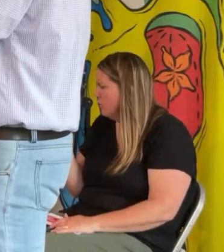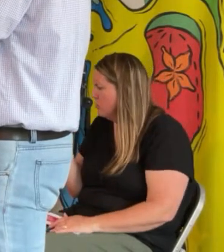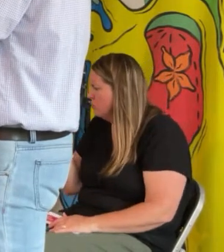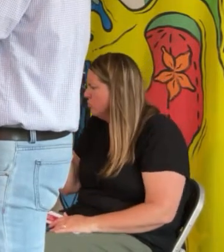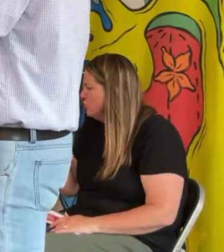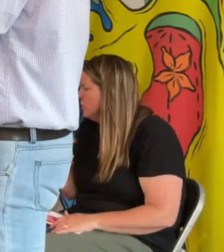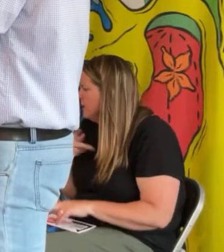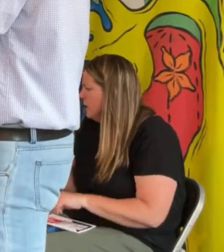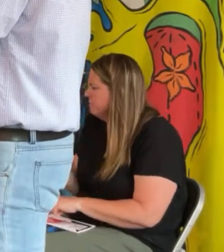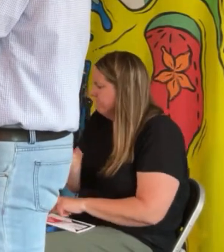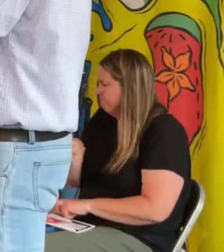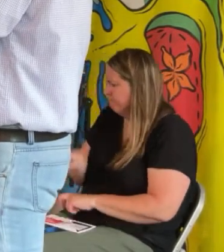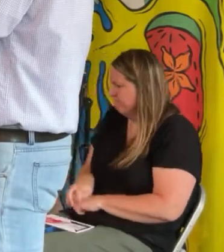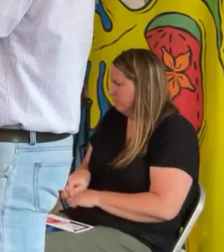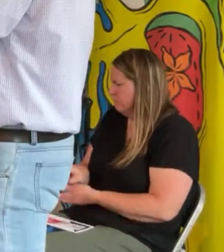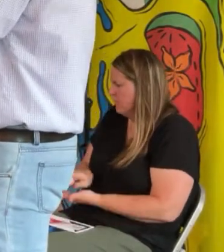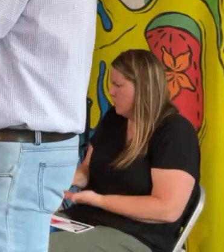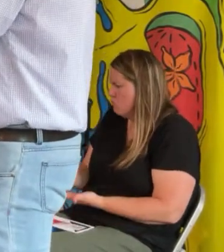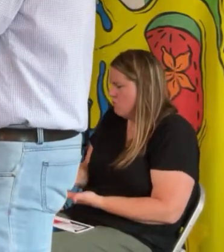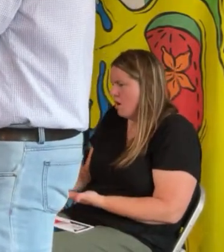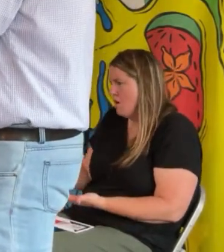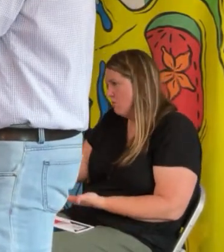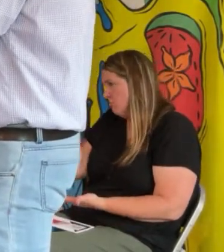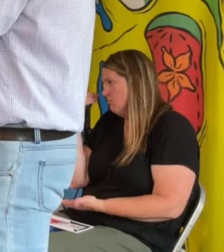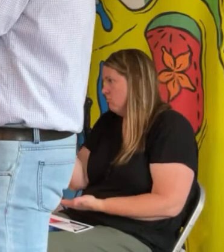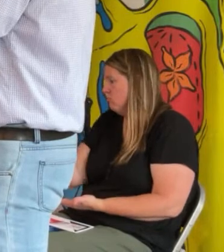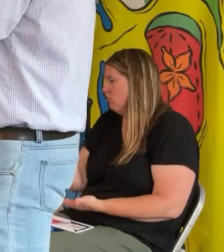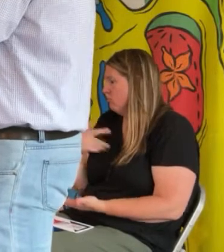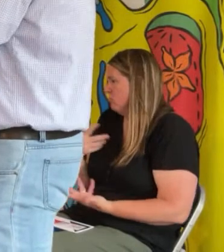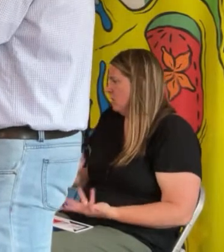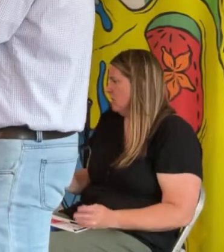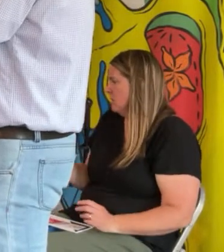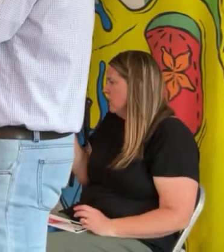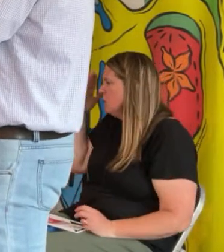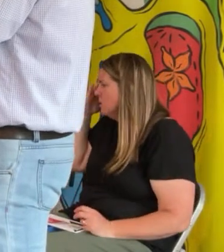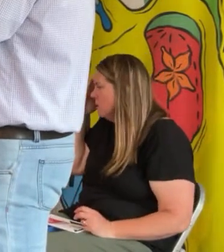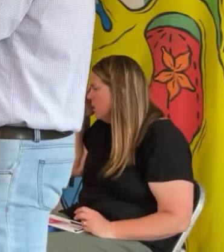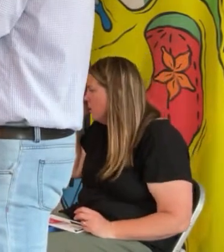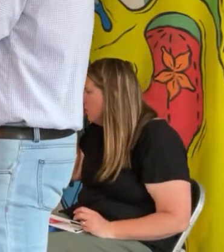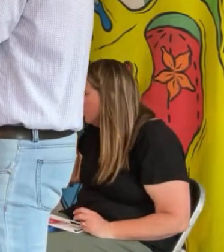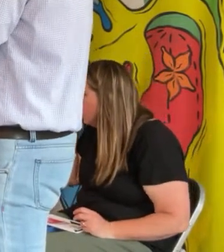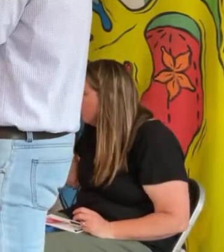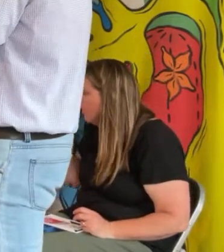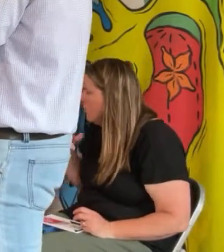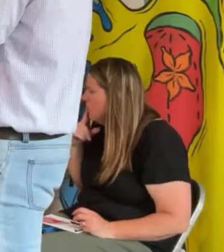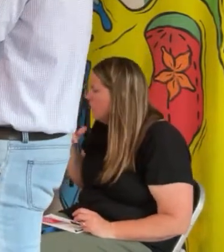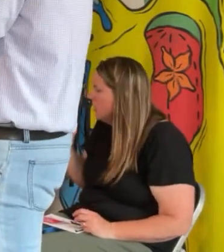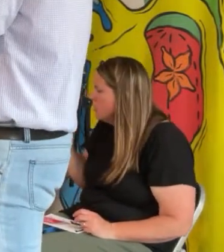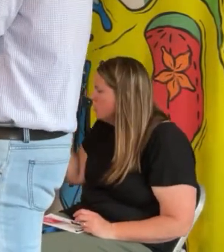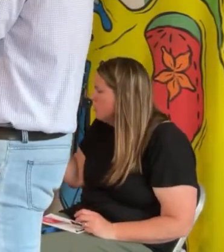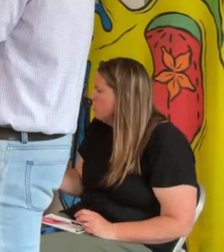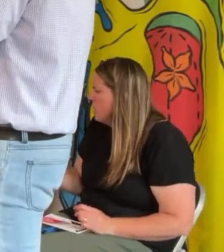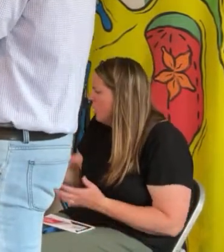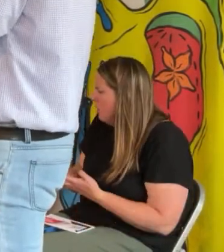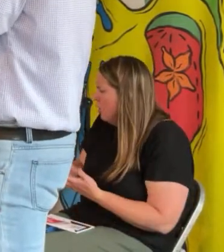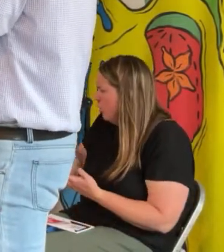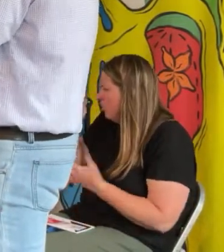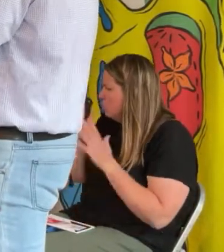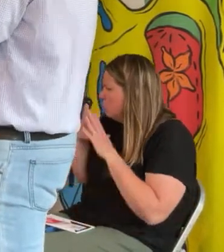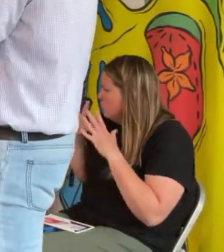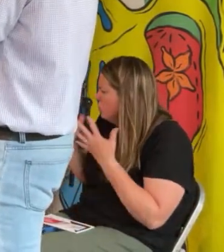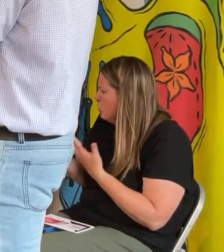I sit down to write and tell you what I know. a child. Learns the world